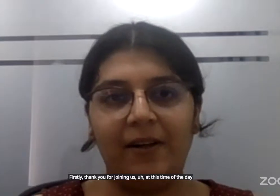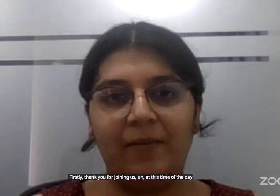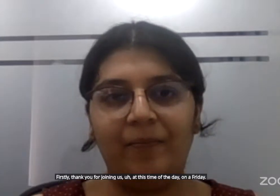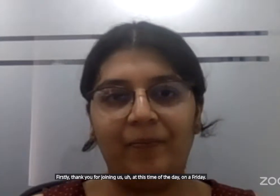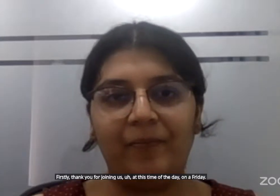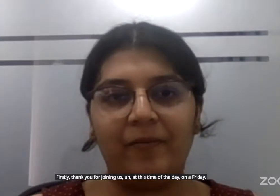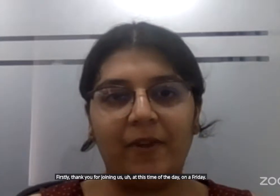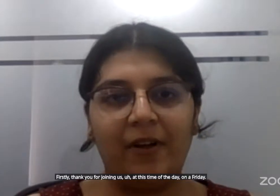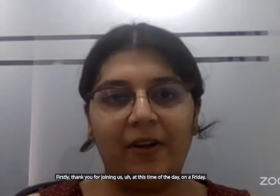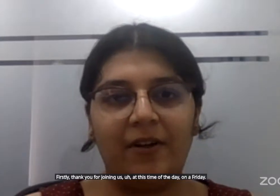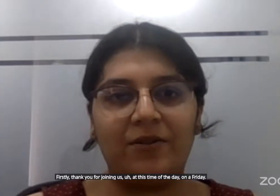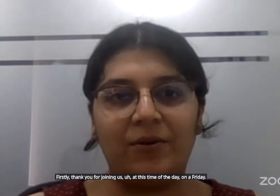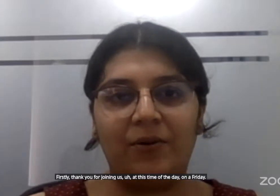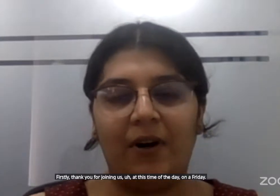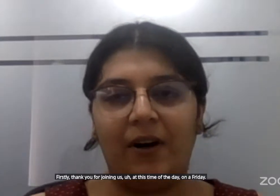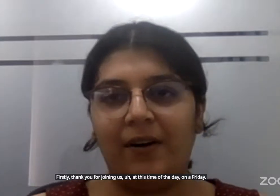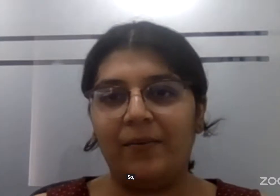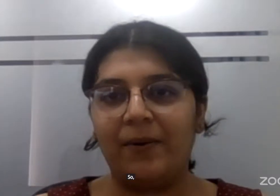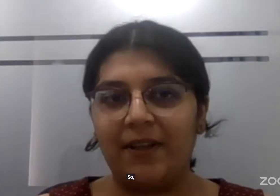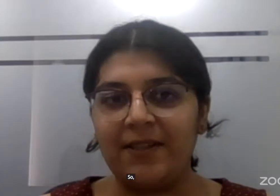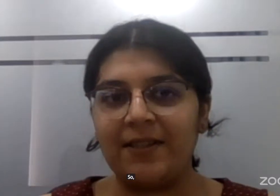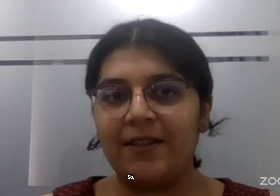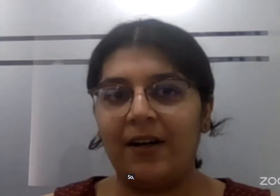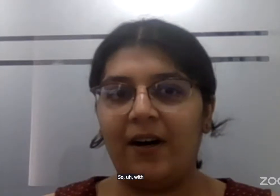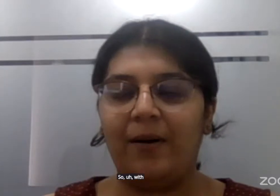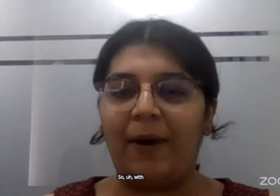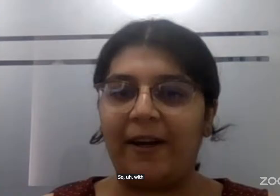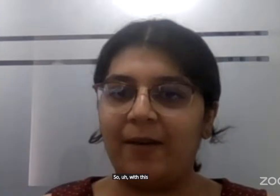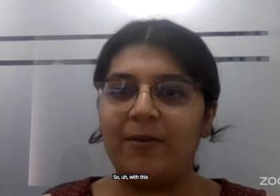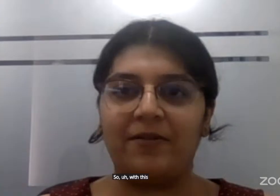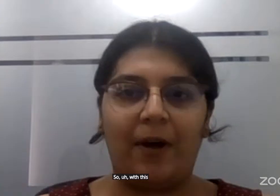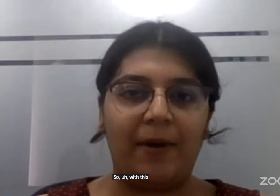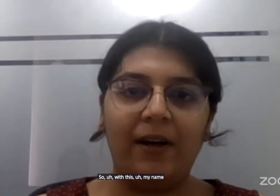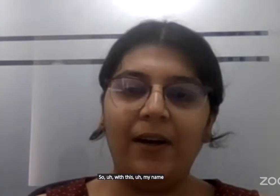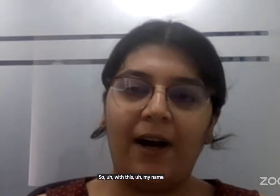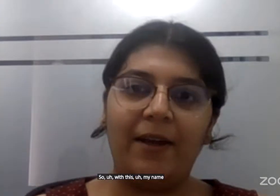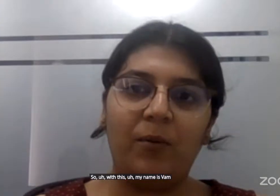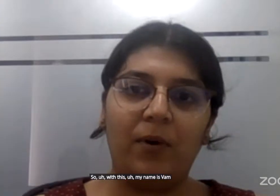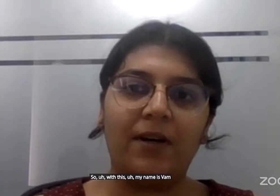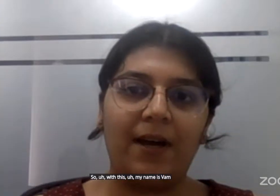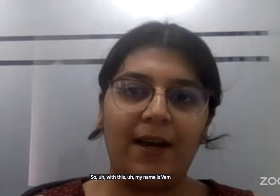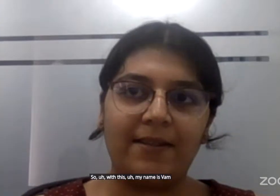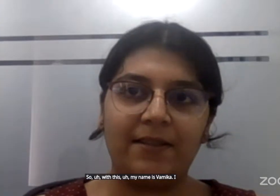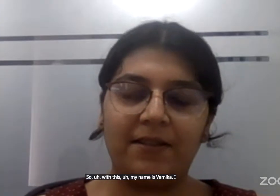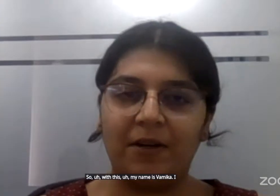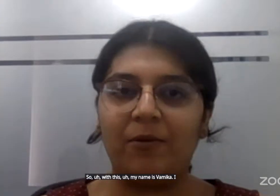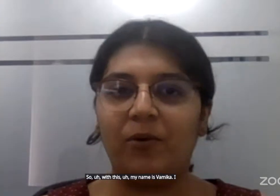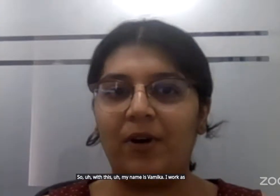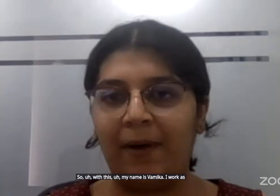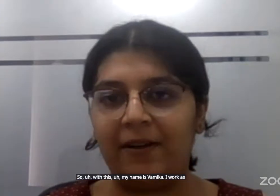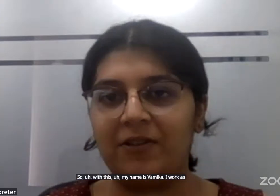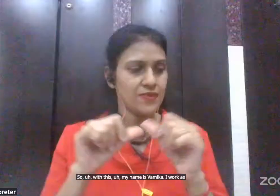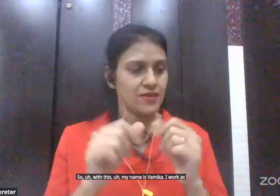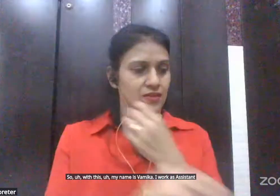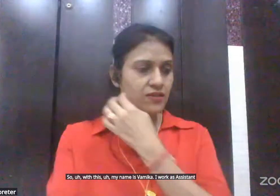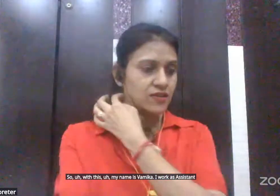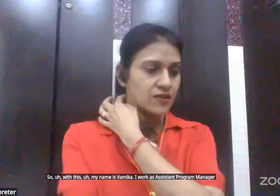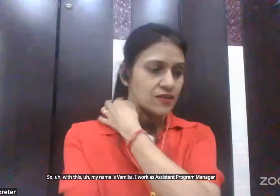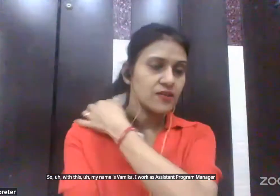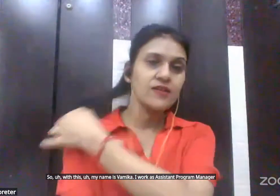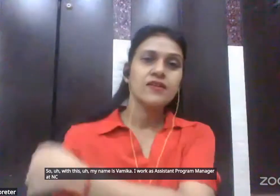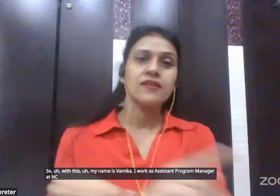Friday. So, with this, my name is Vamika. I work as Assistant Program Manager